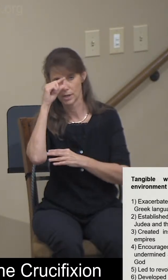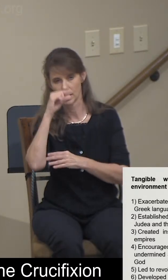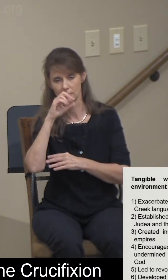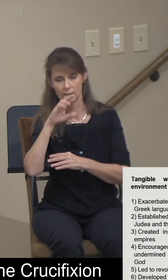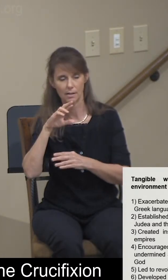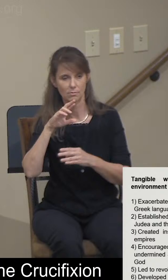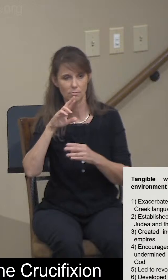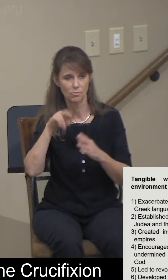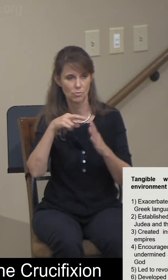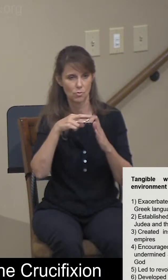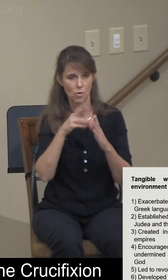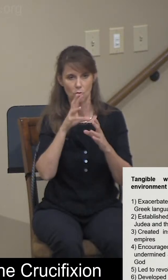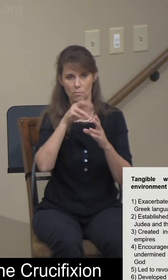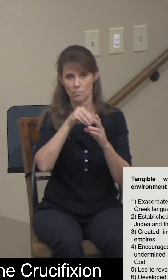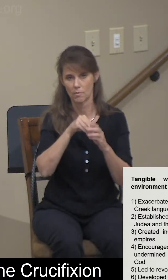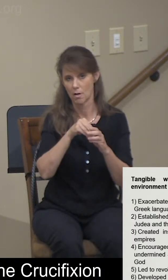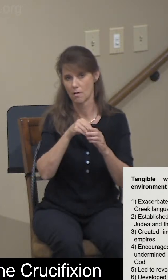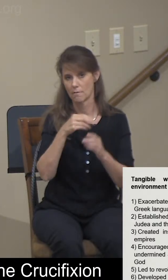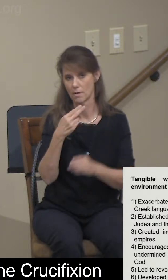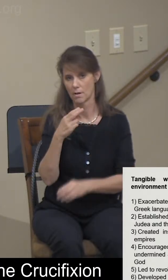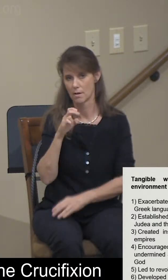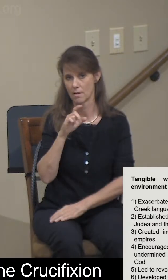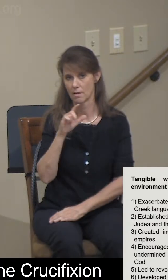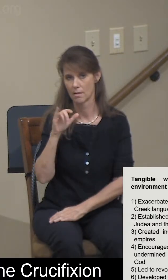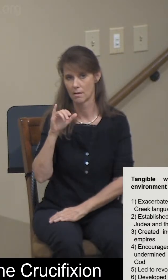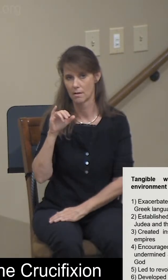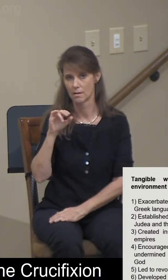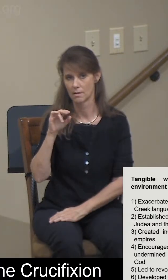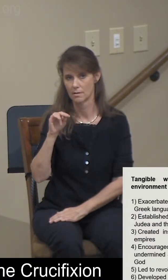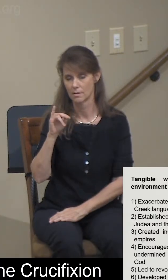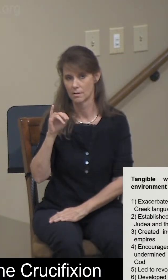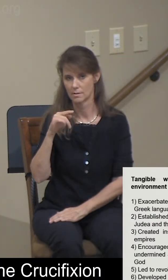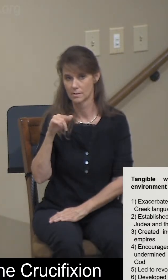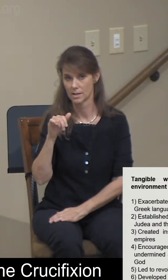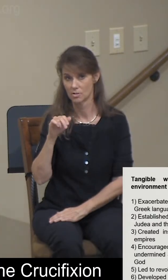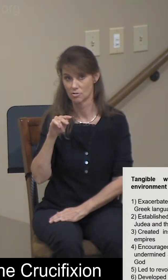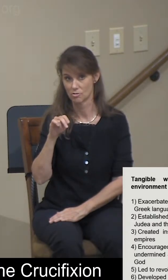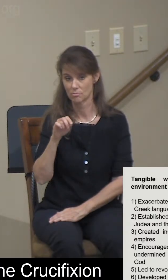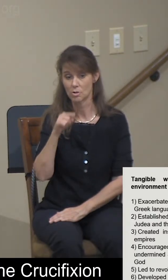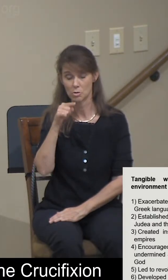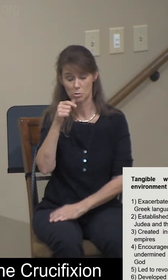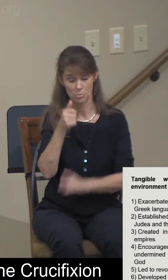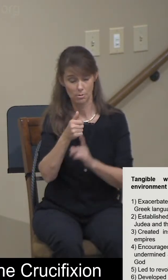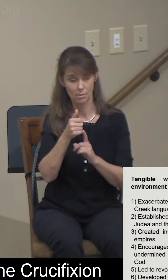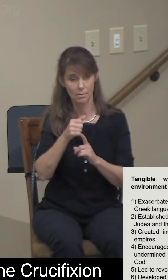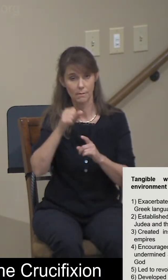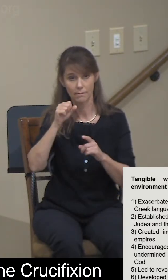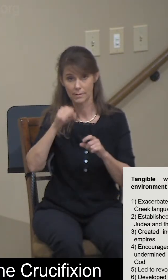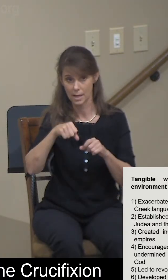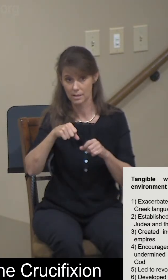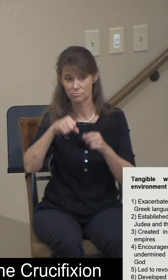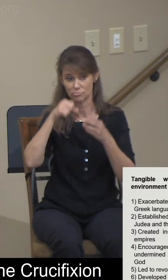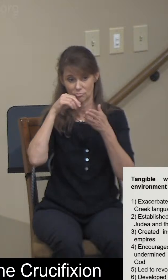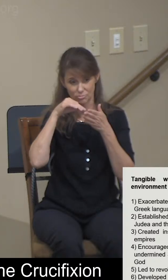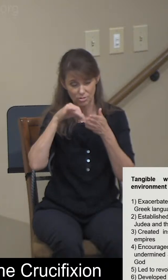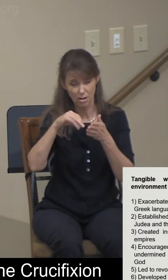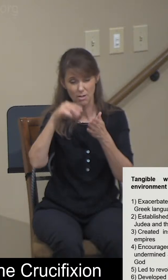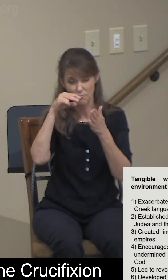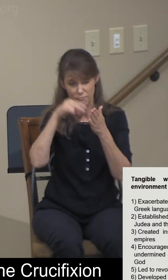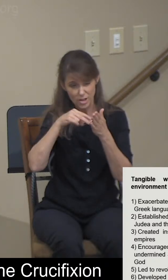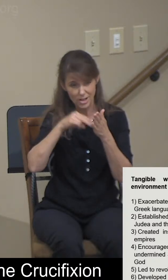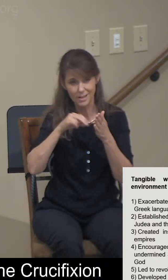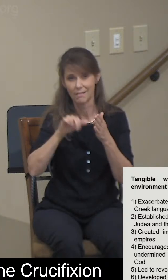of Hellenization specifically, and as I mentioned, you can study for a long time and in many books over the role in